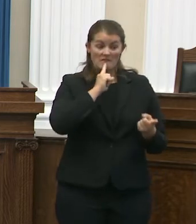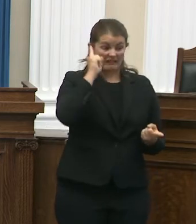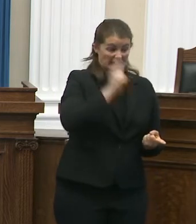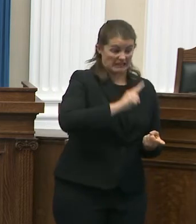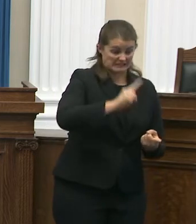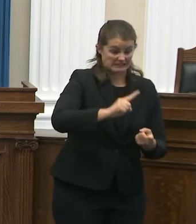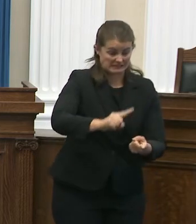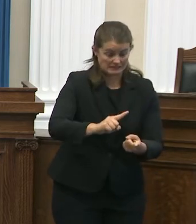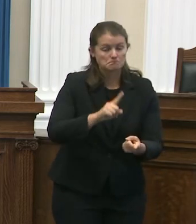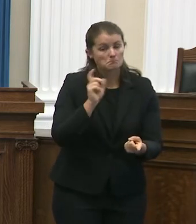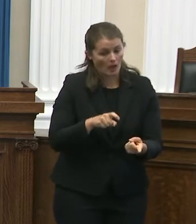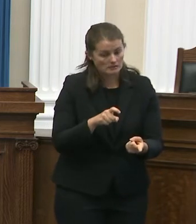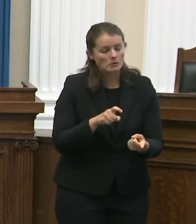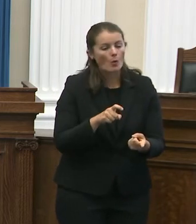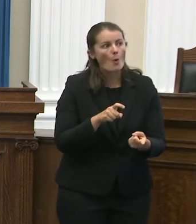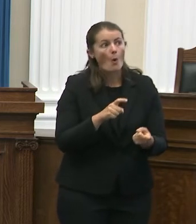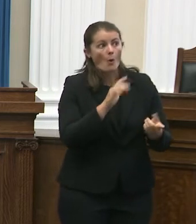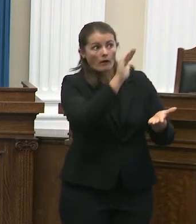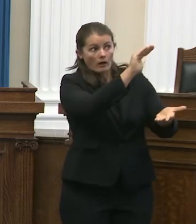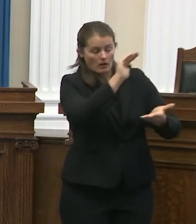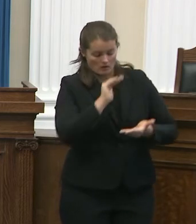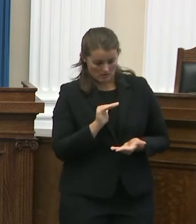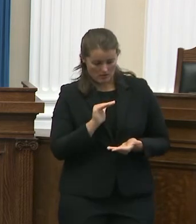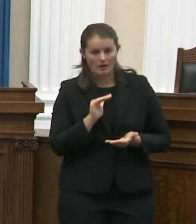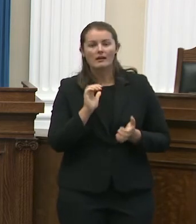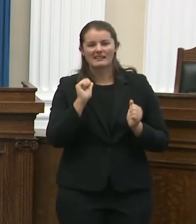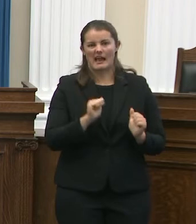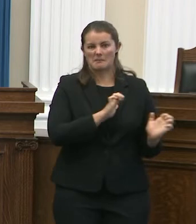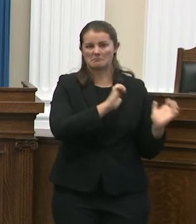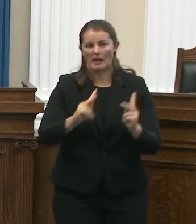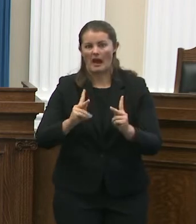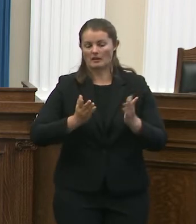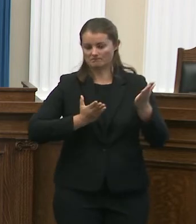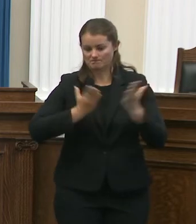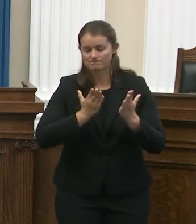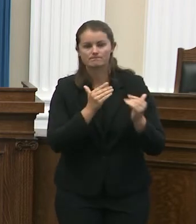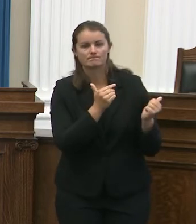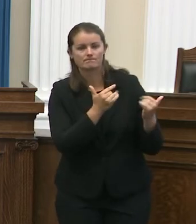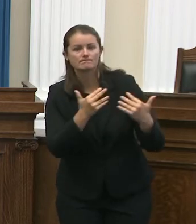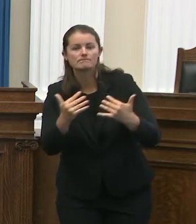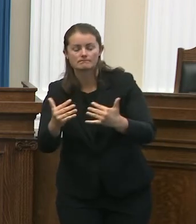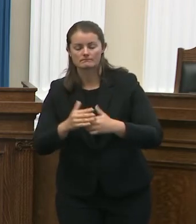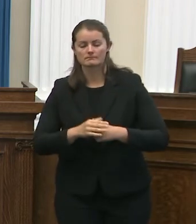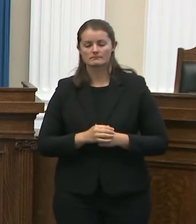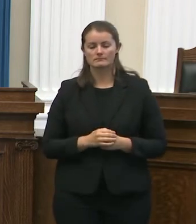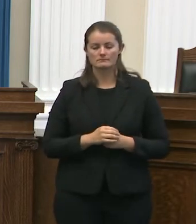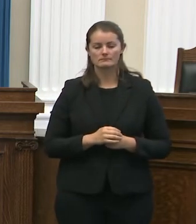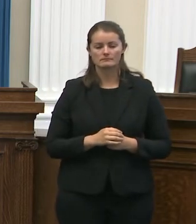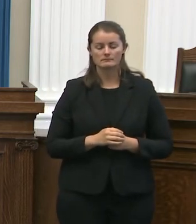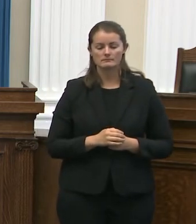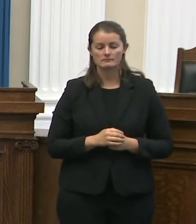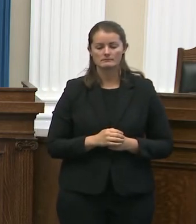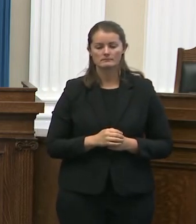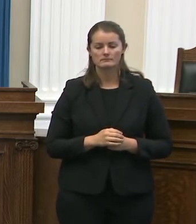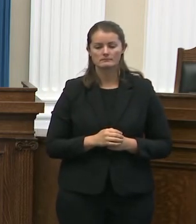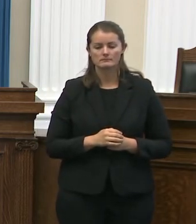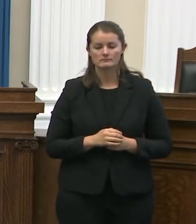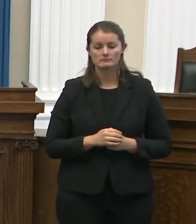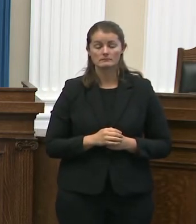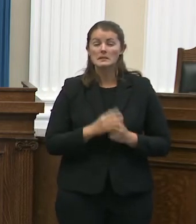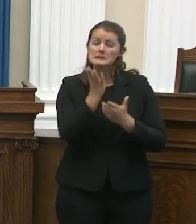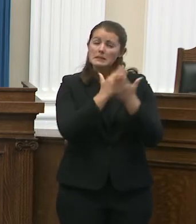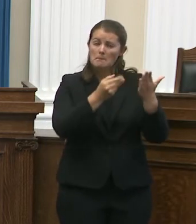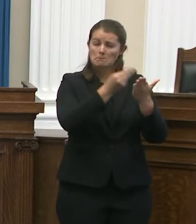reductions. That includes requesting more federal support to retain 600 members of the Nevada National